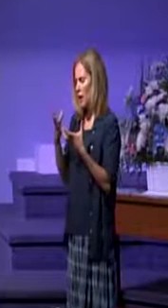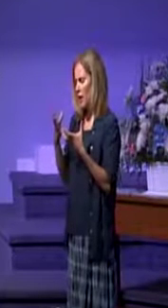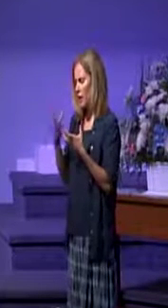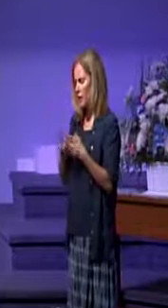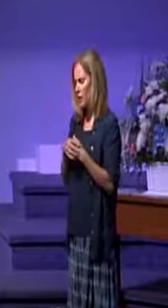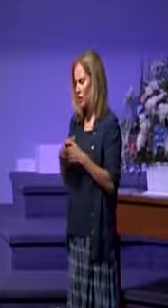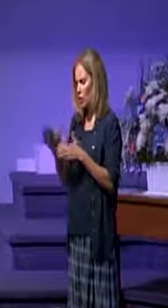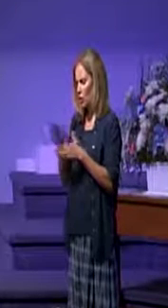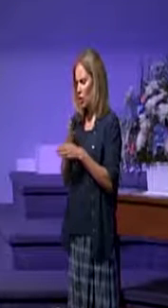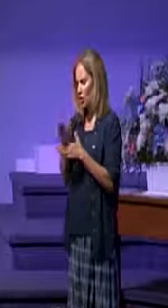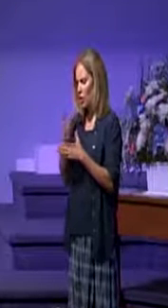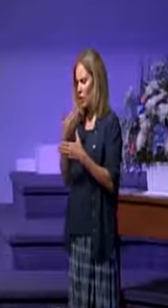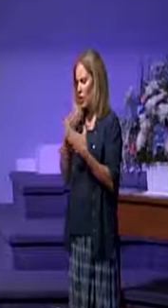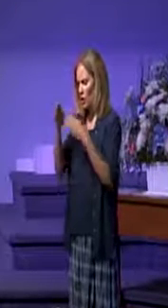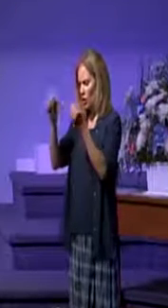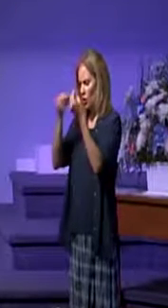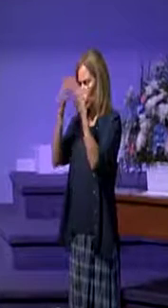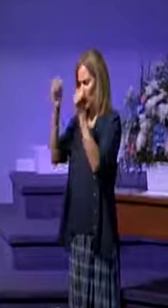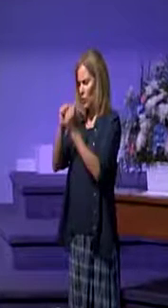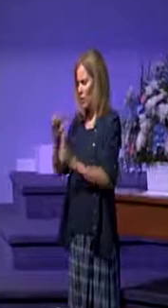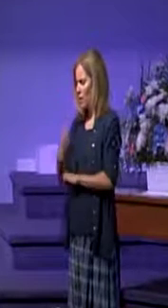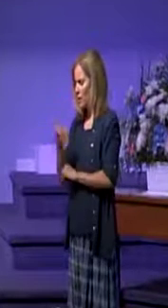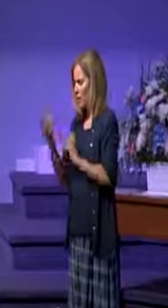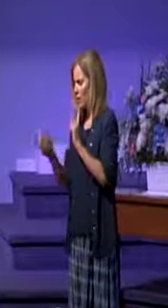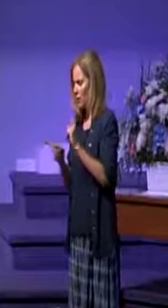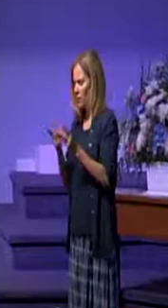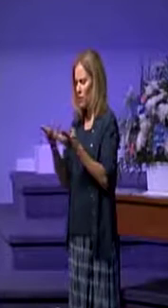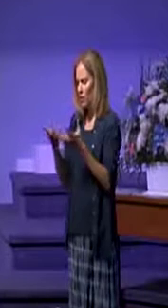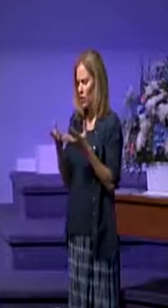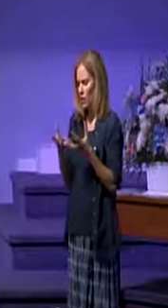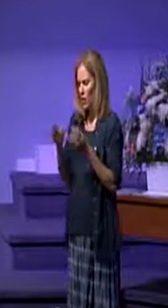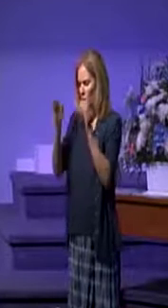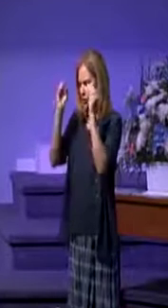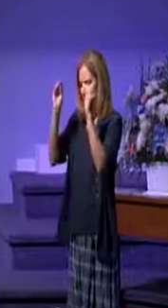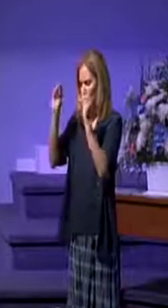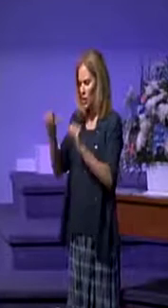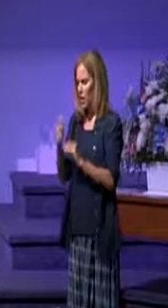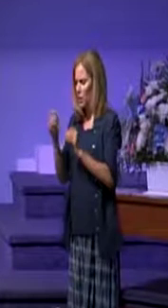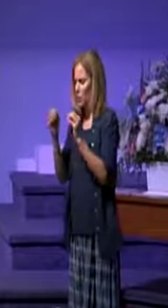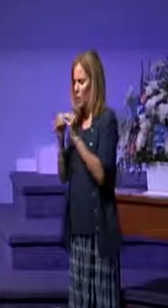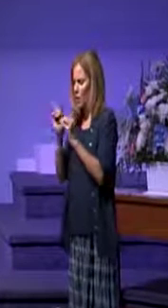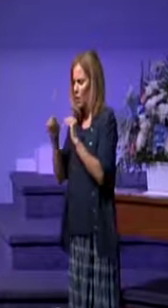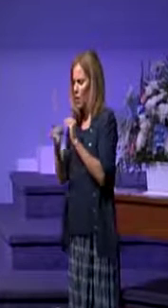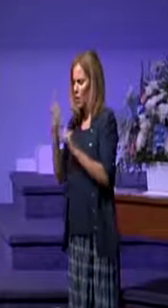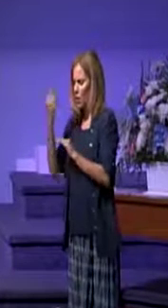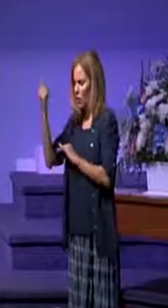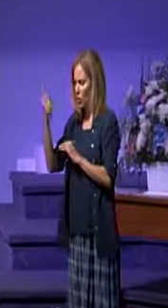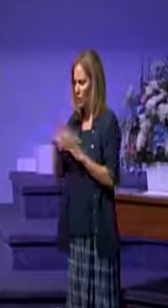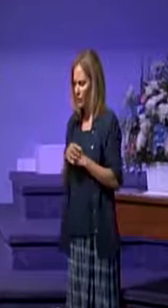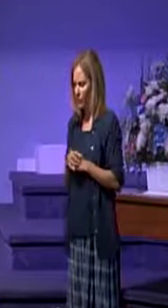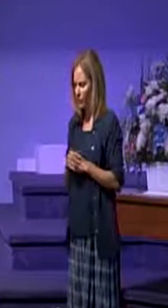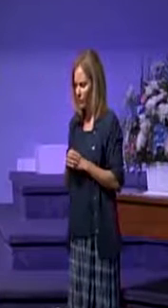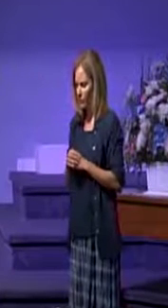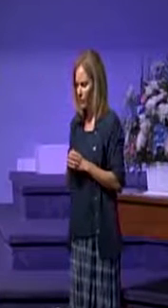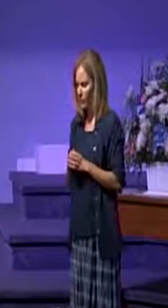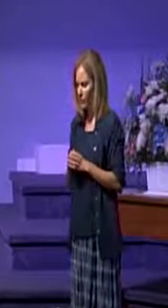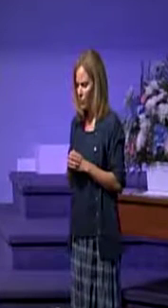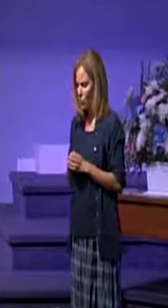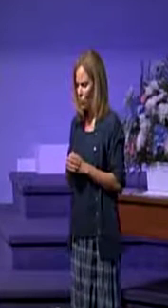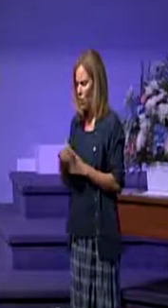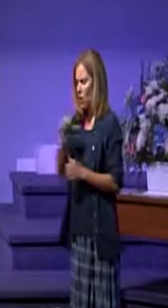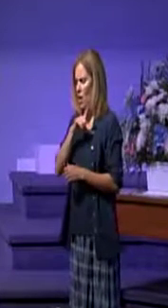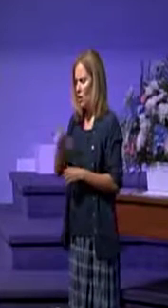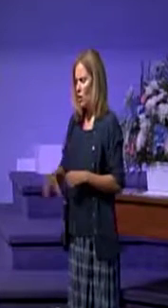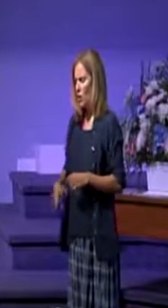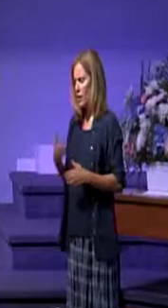to share that good news with others, their desire to teach others more about you. Lord, thank you